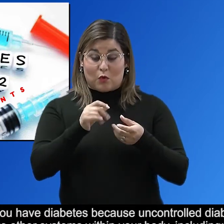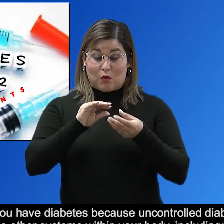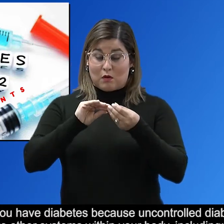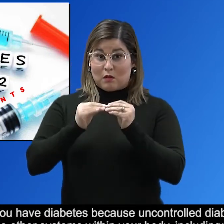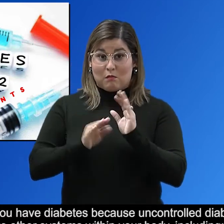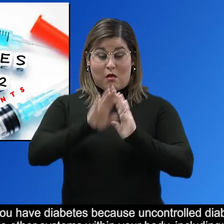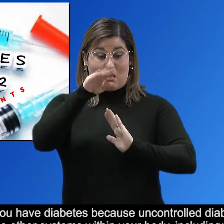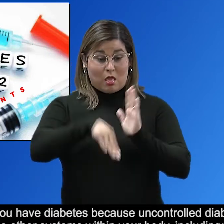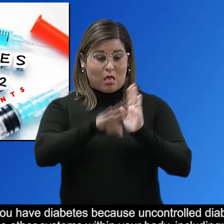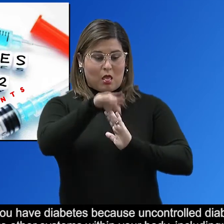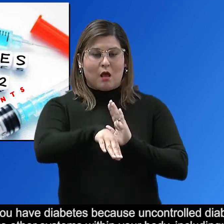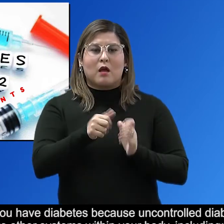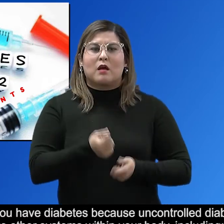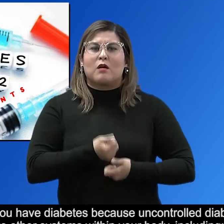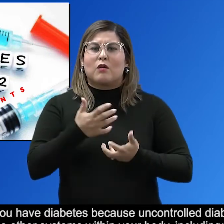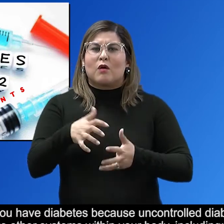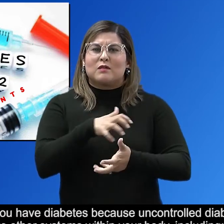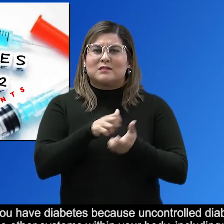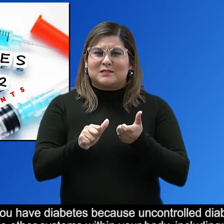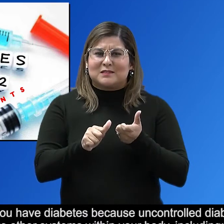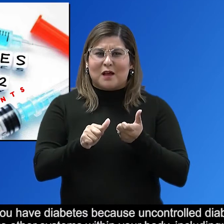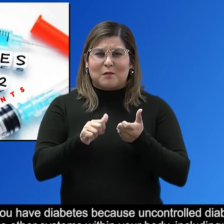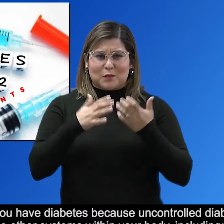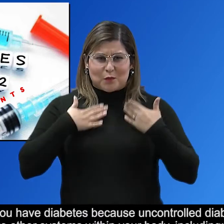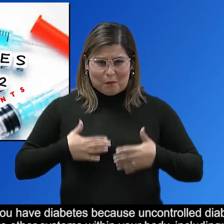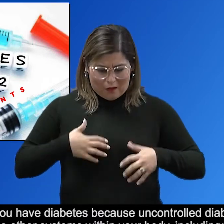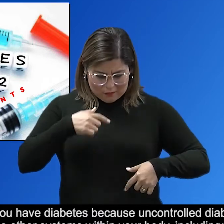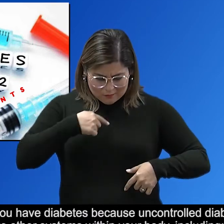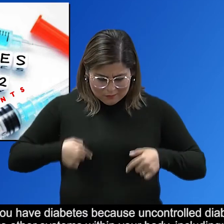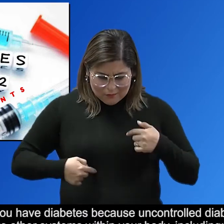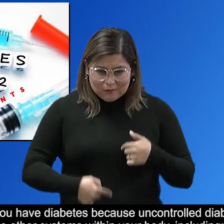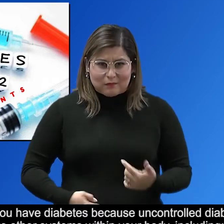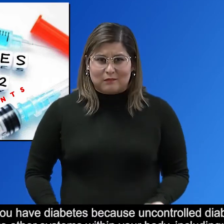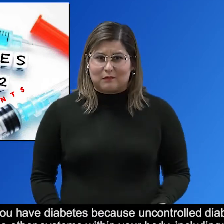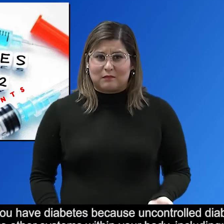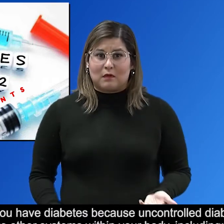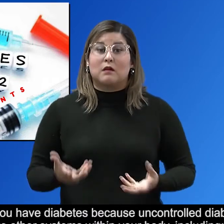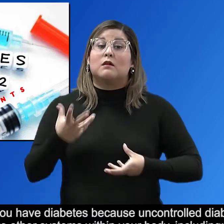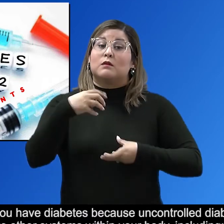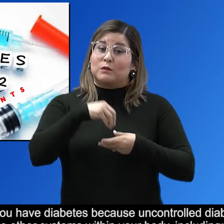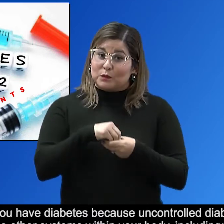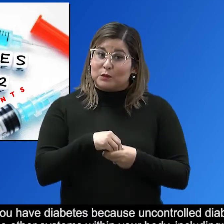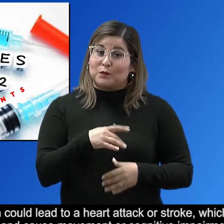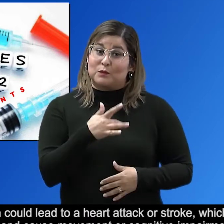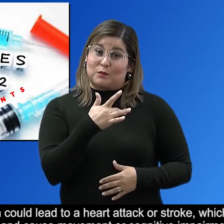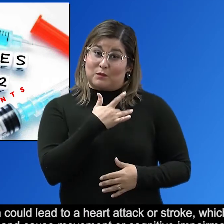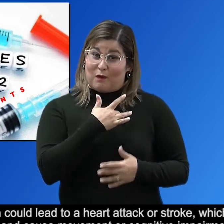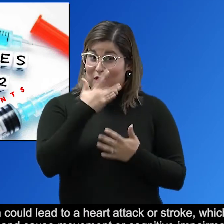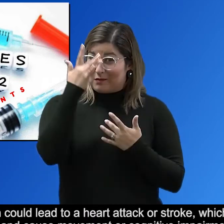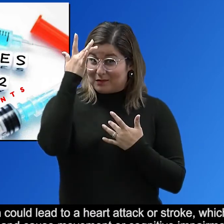cause damage to other systems within your body, including heart disease,